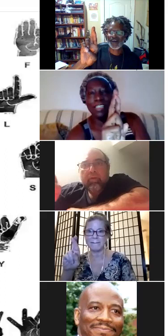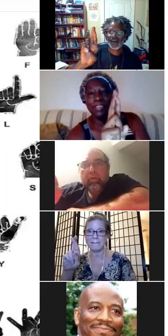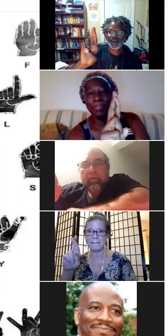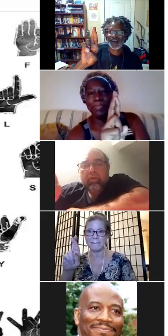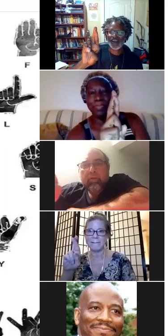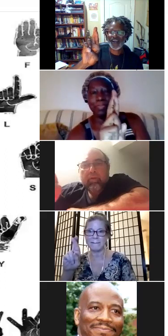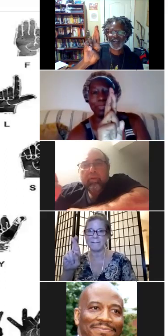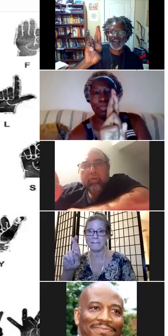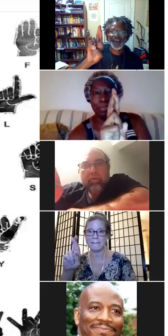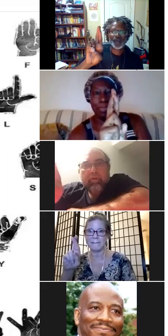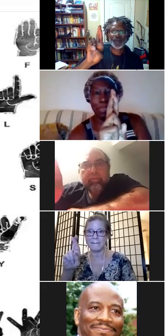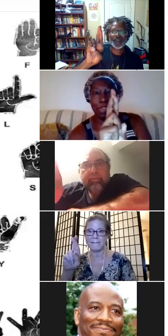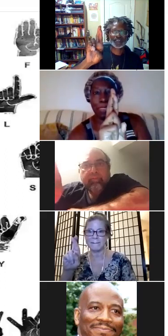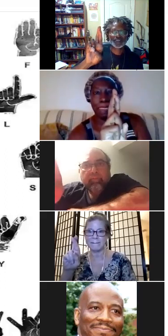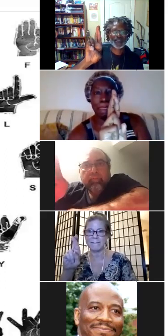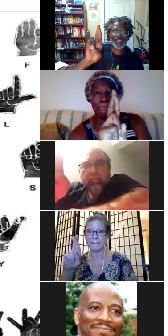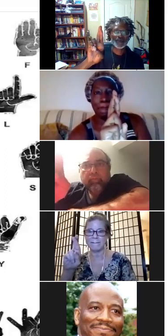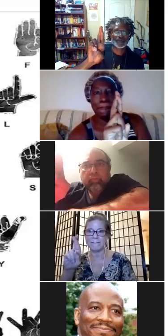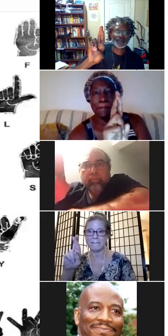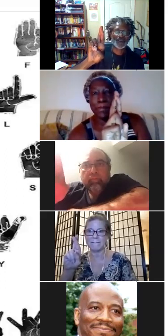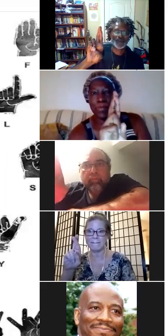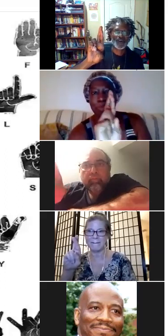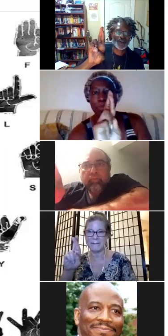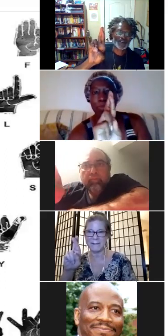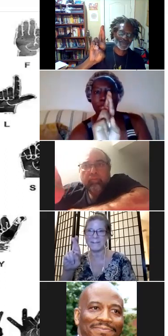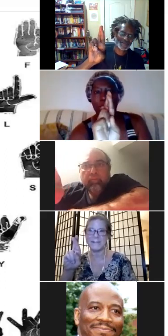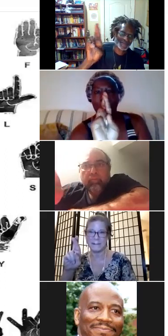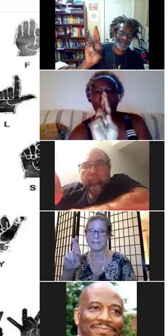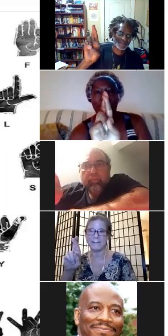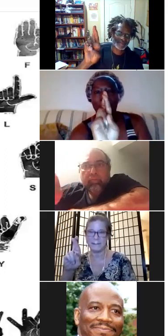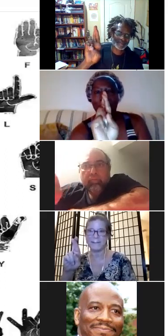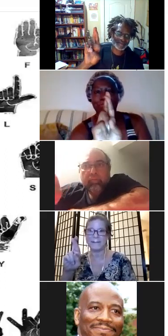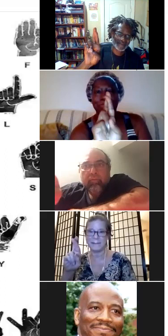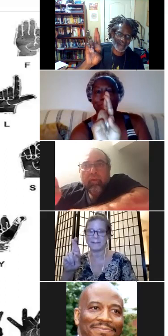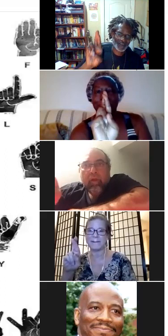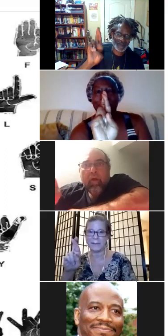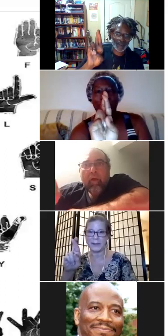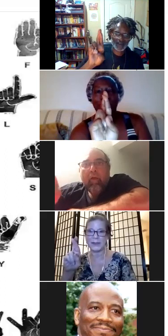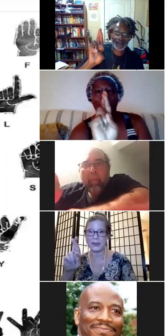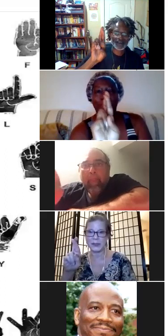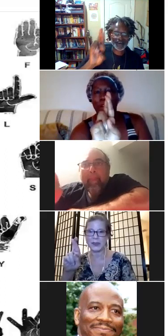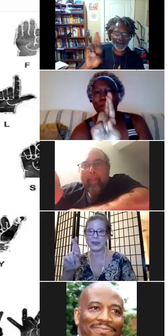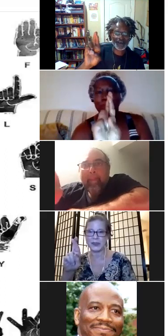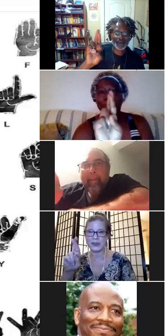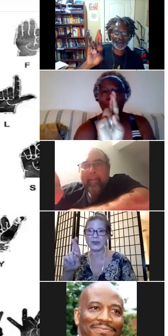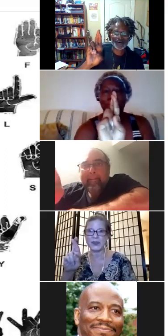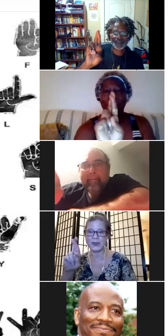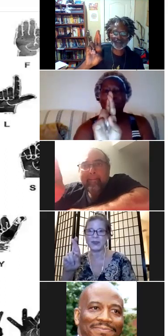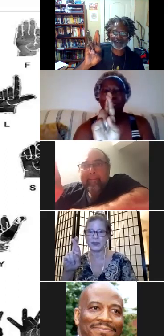R. I remember this because my name is spelled with an R. Yep. I remember that.